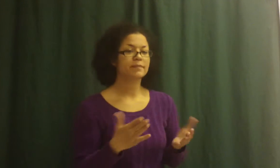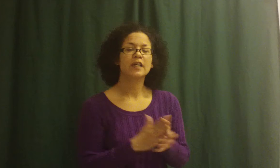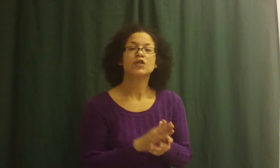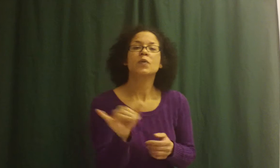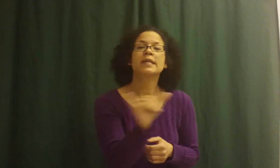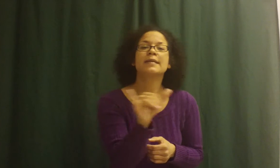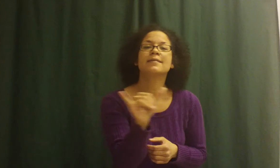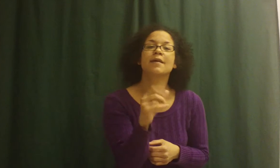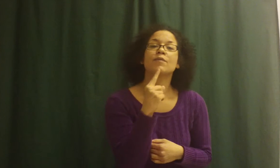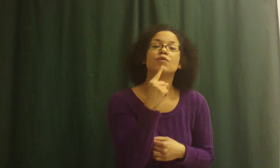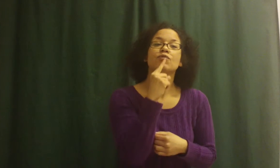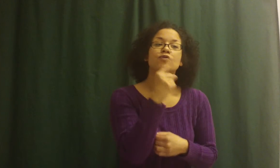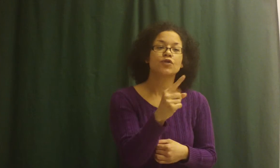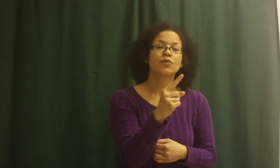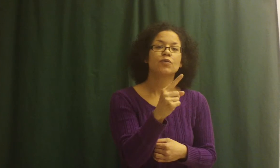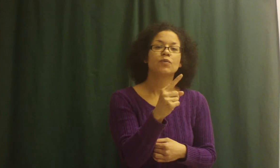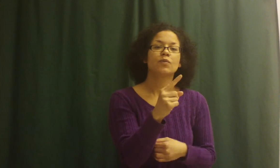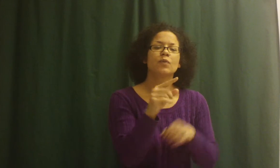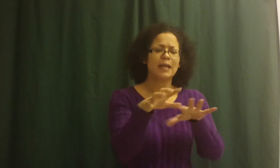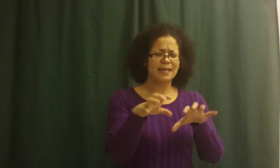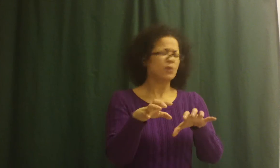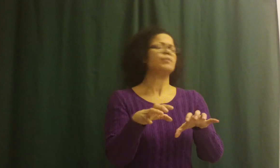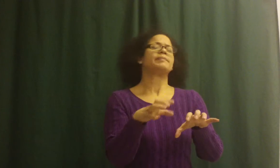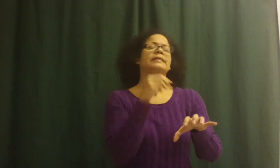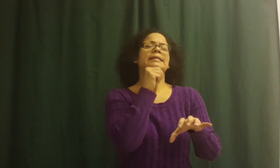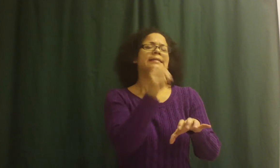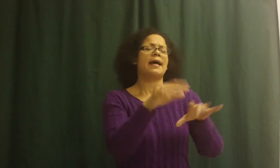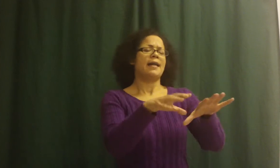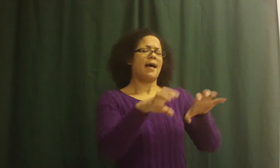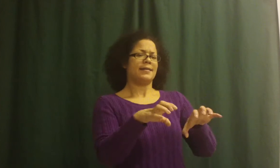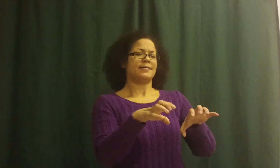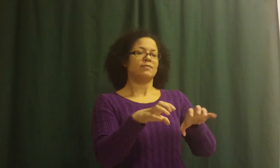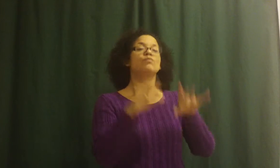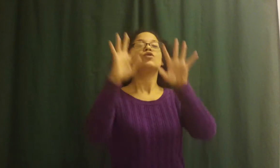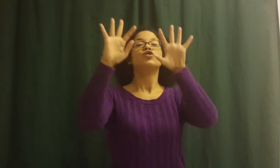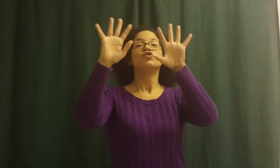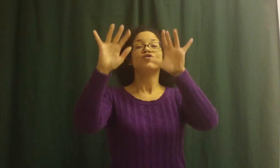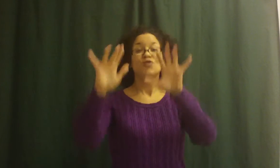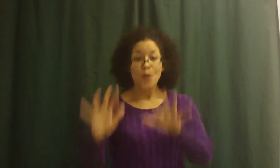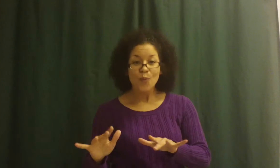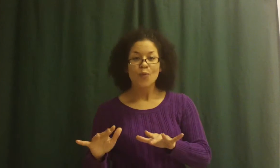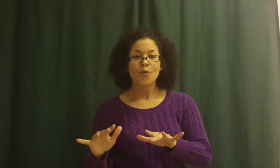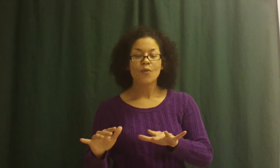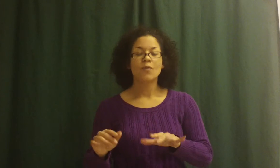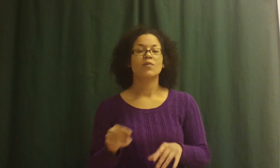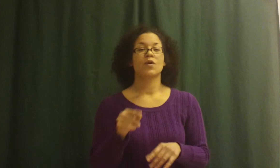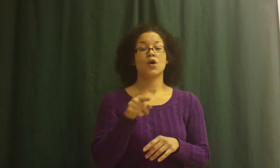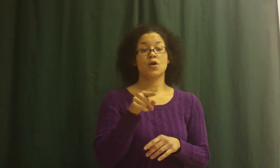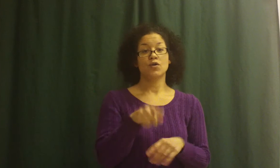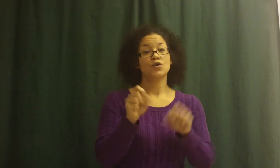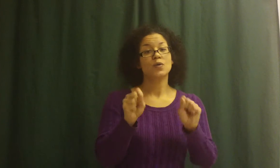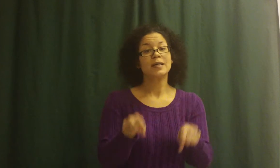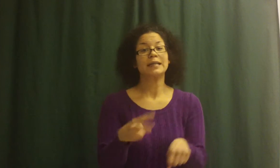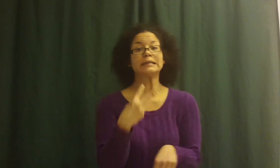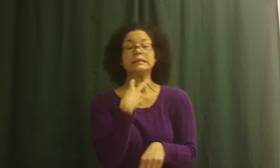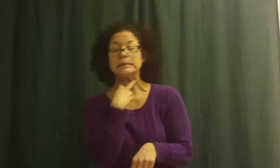No, not ice, with snow. You can get stuck in the snow, unlike ice, where you can lose control and end